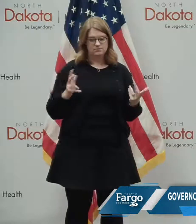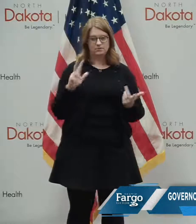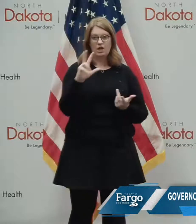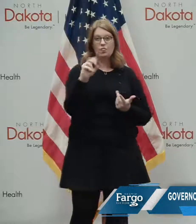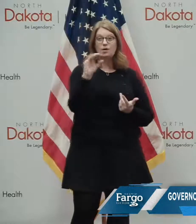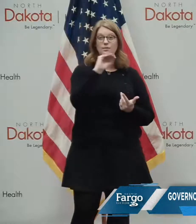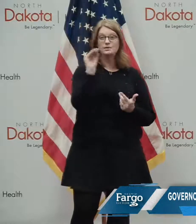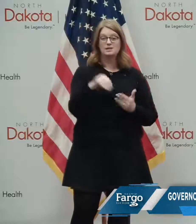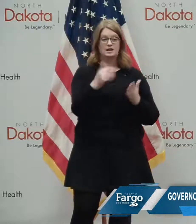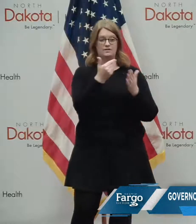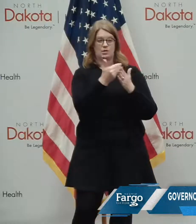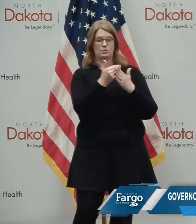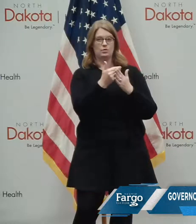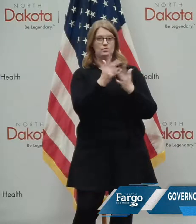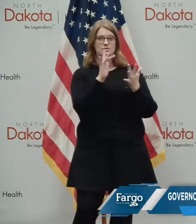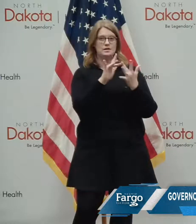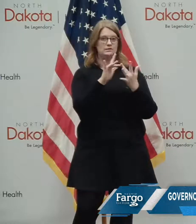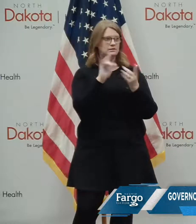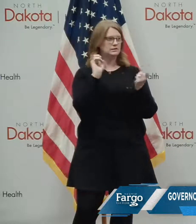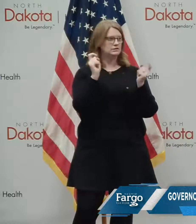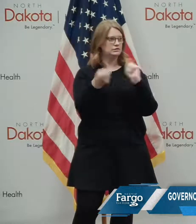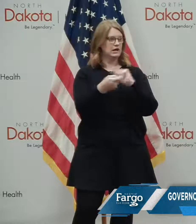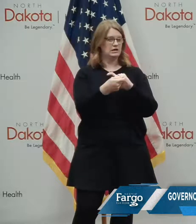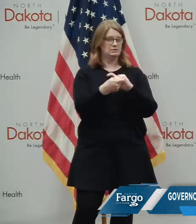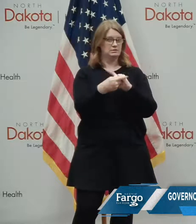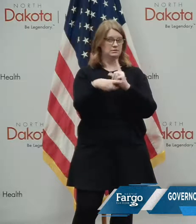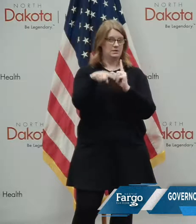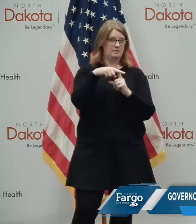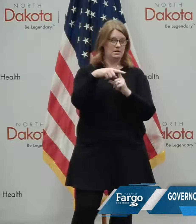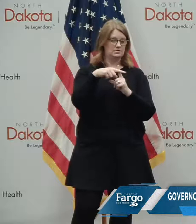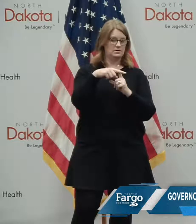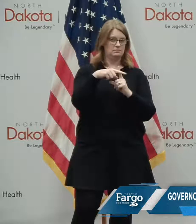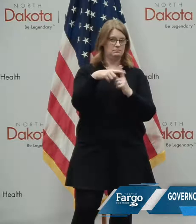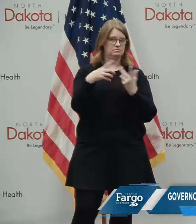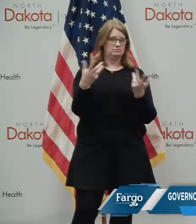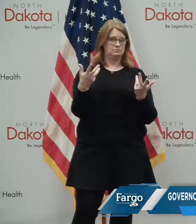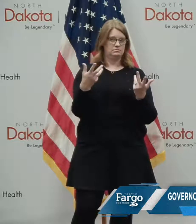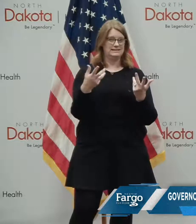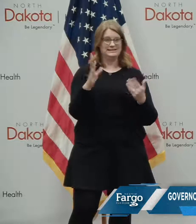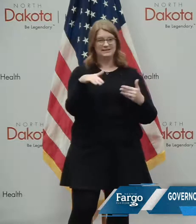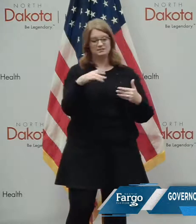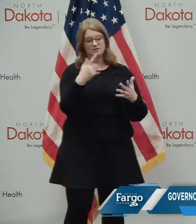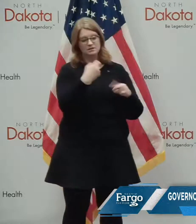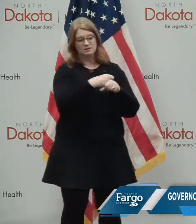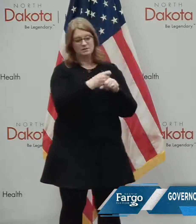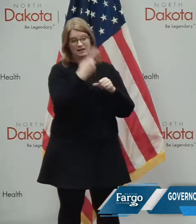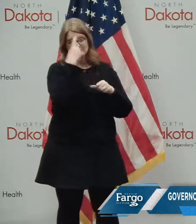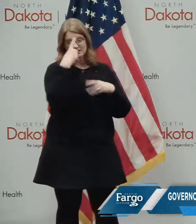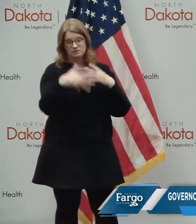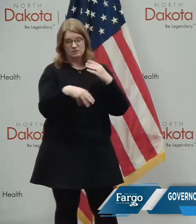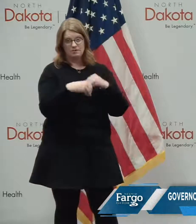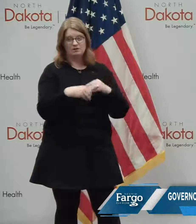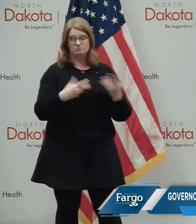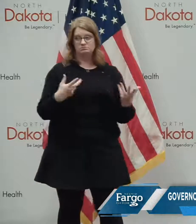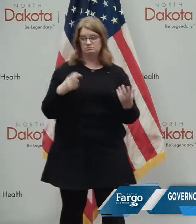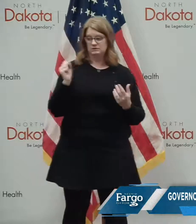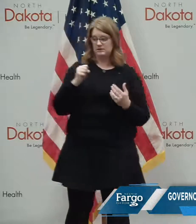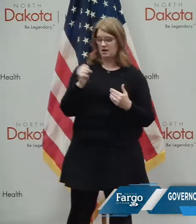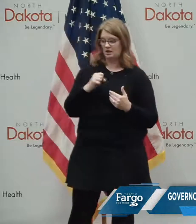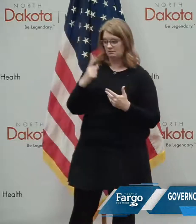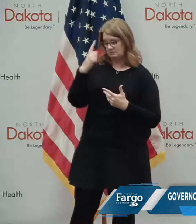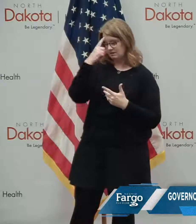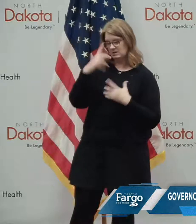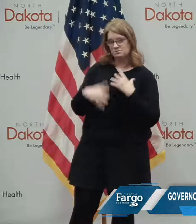of the close contacts turn into being positive. And so he's like, hey, this makes sense to amend it. I'm like, hey, it makes sense to amend it.